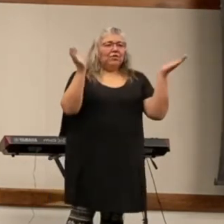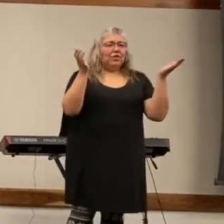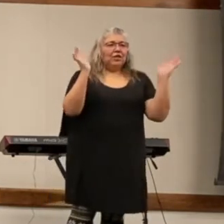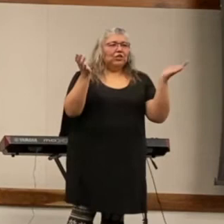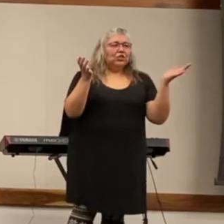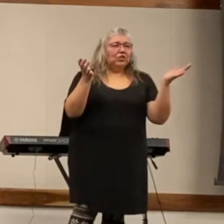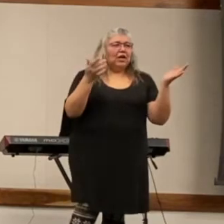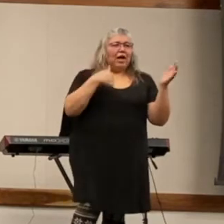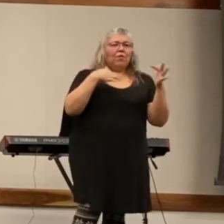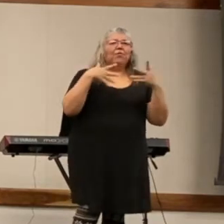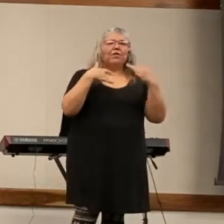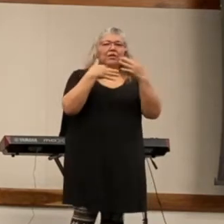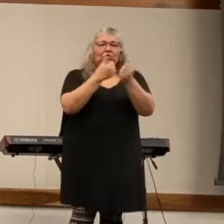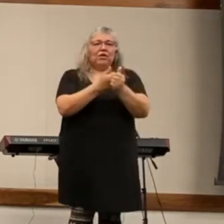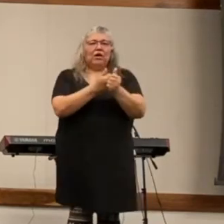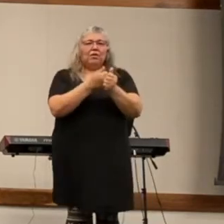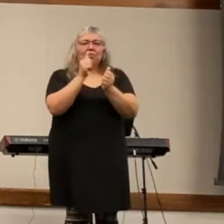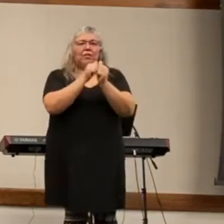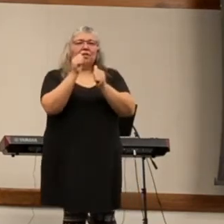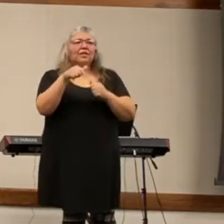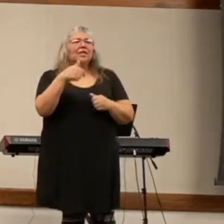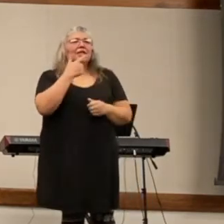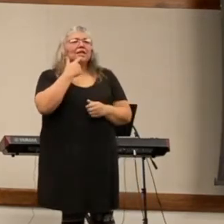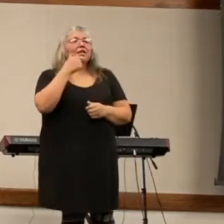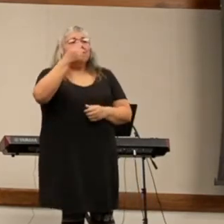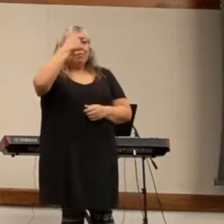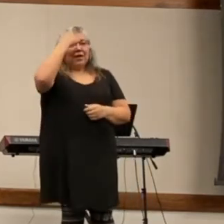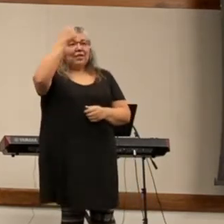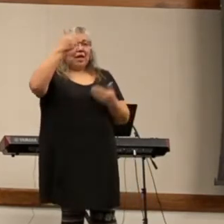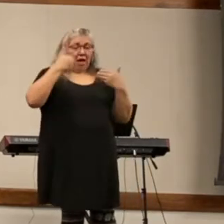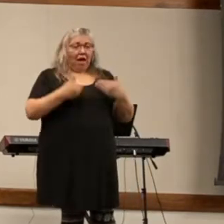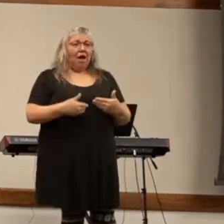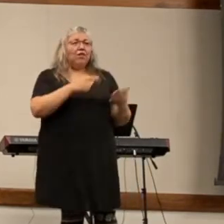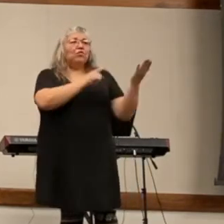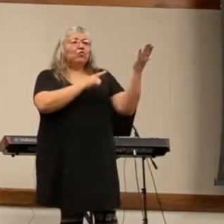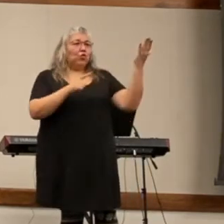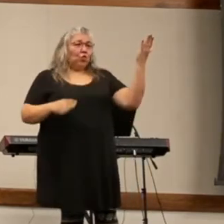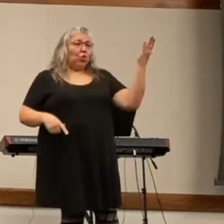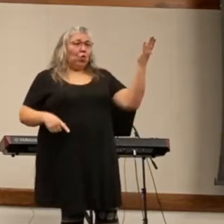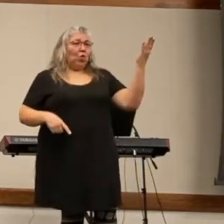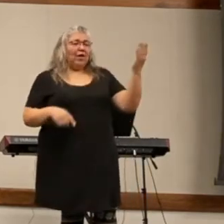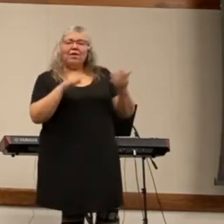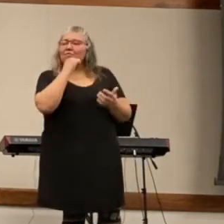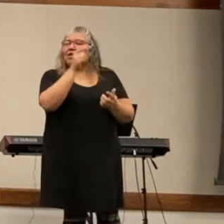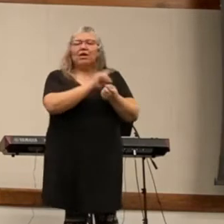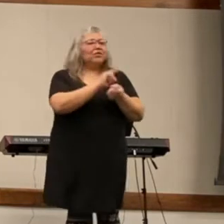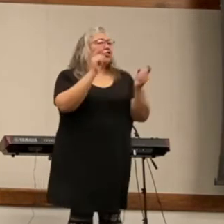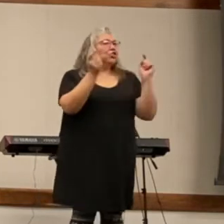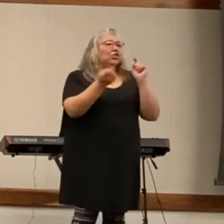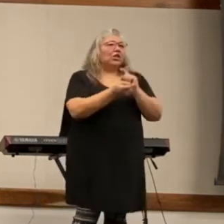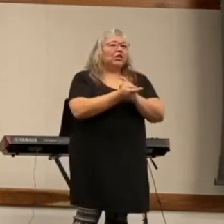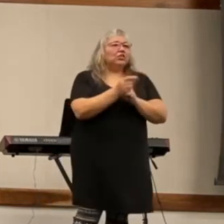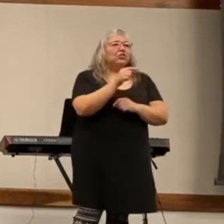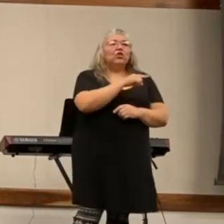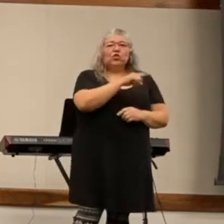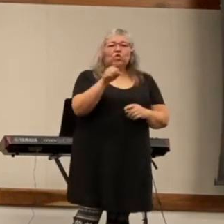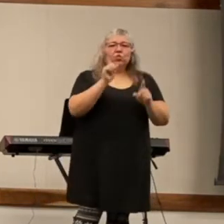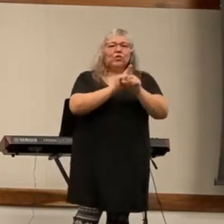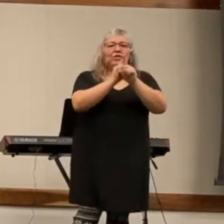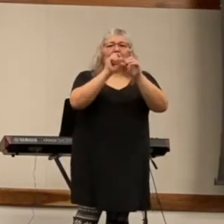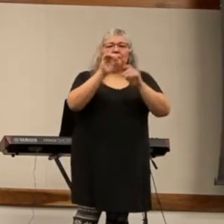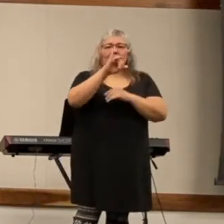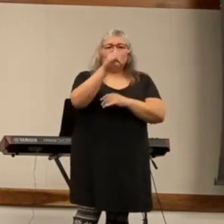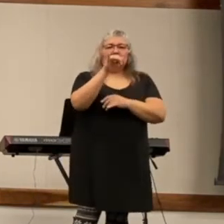but I'll get you caught up in it. So it says this, because I, the Lord, have not changed, you descendants of